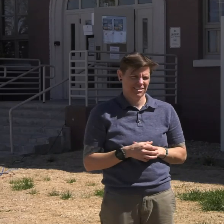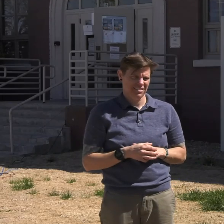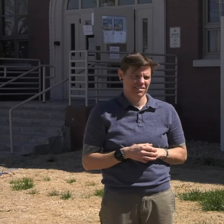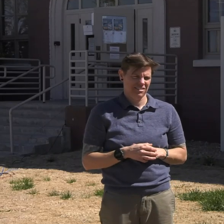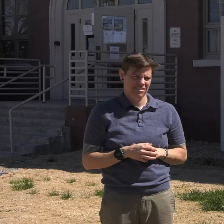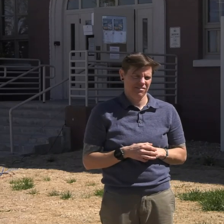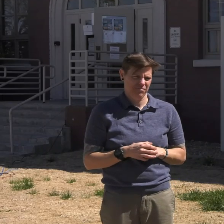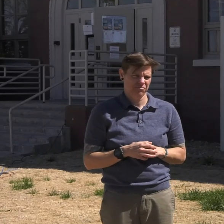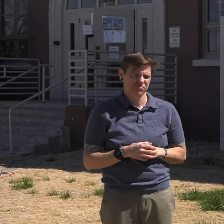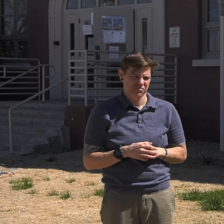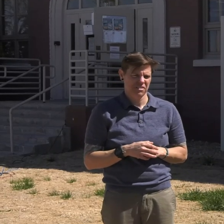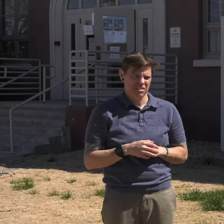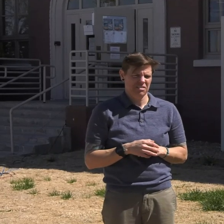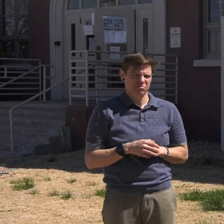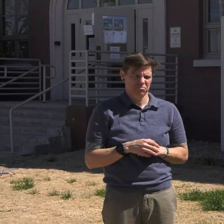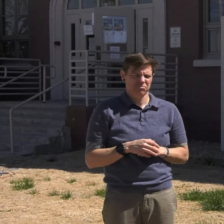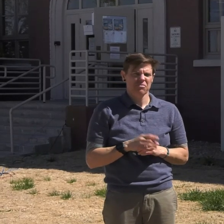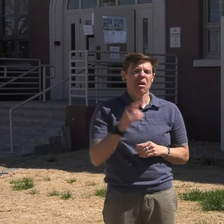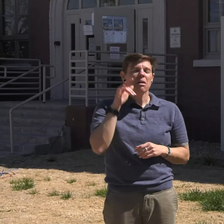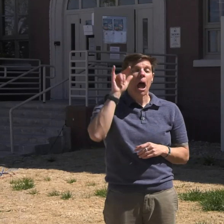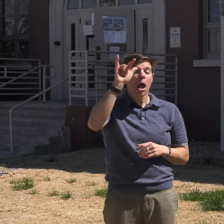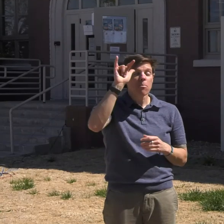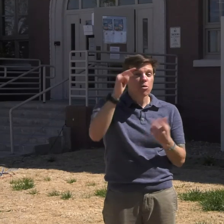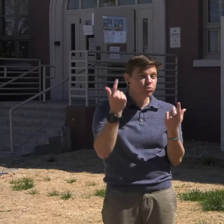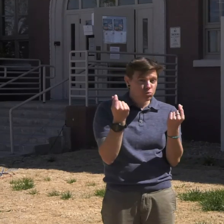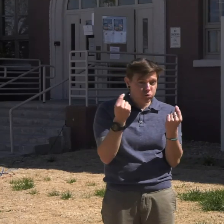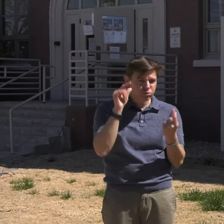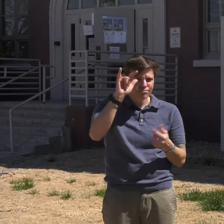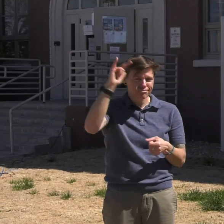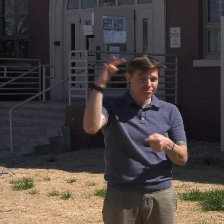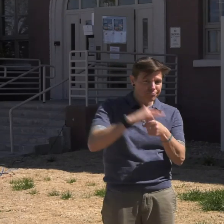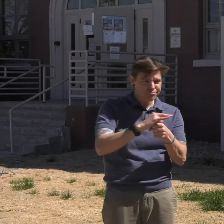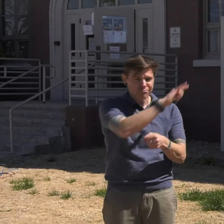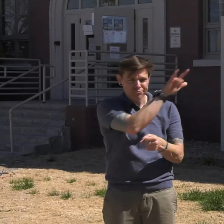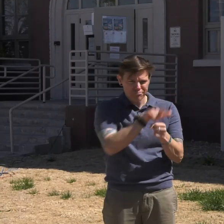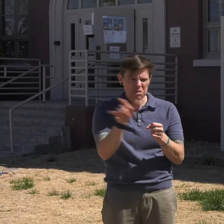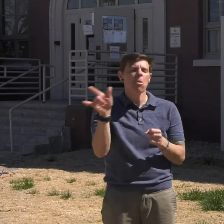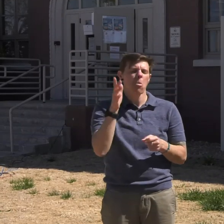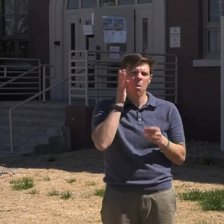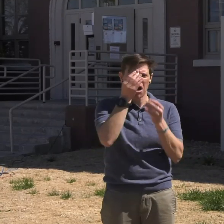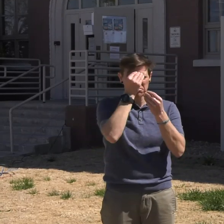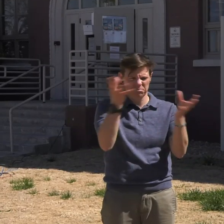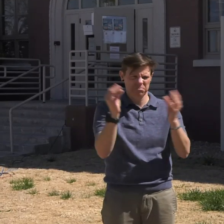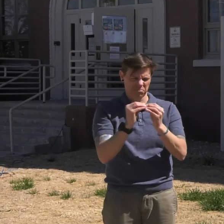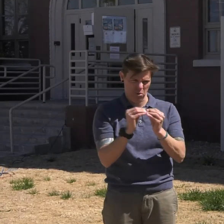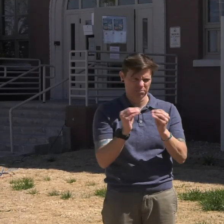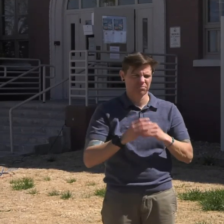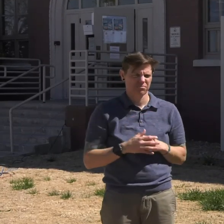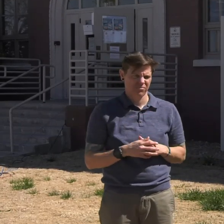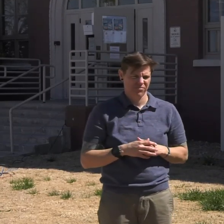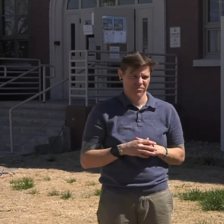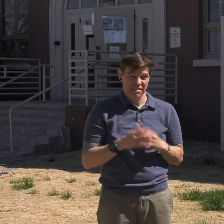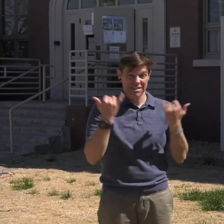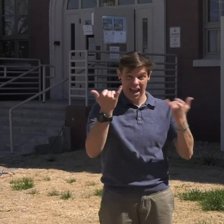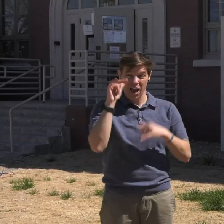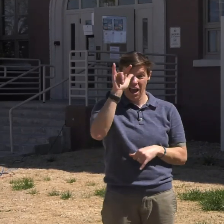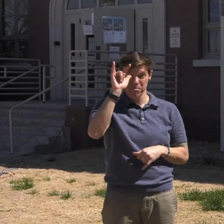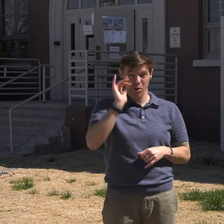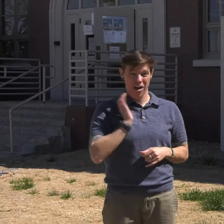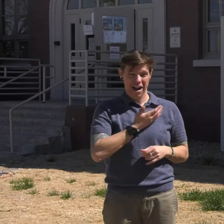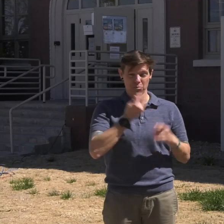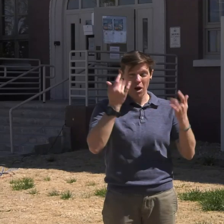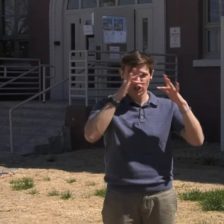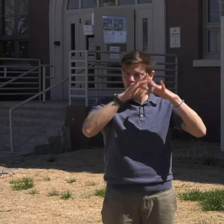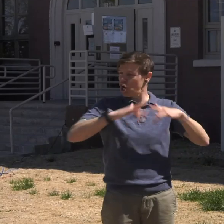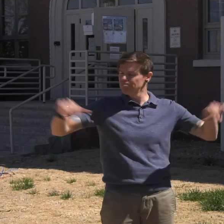details coming out. But the short story is traffic is 90% down. The airport is a ghost town, and it should be right now. That's